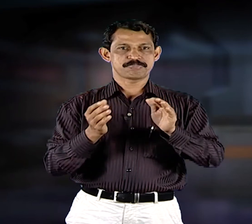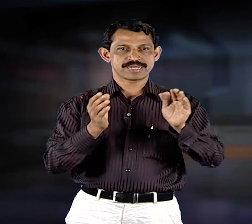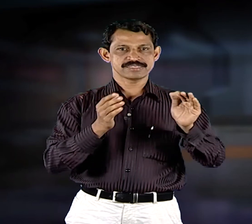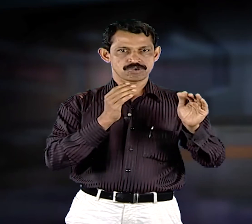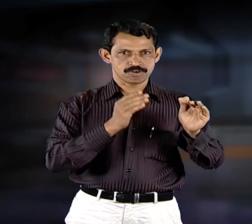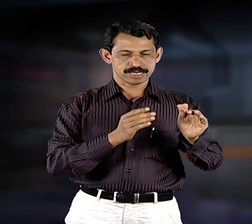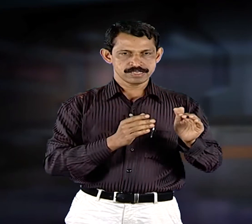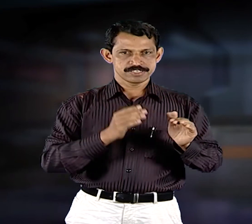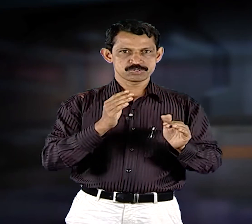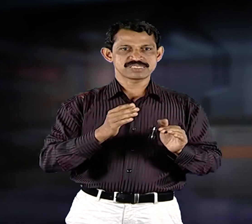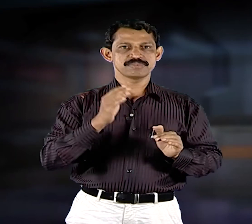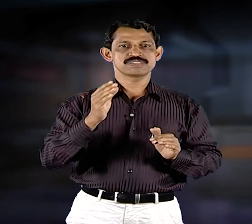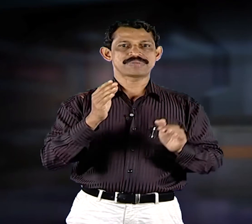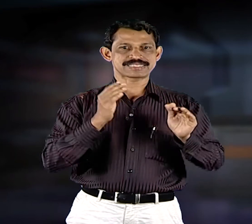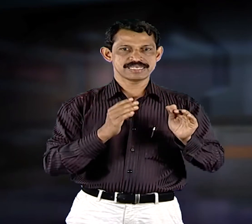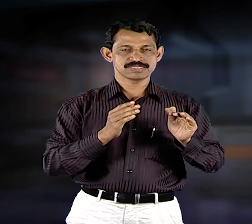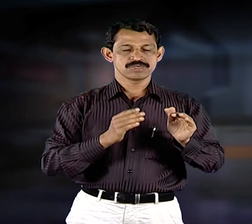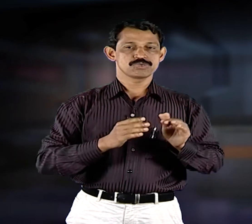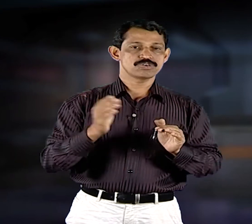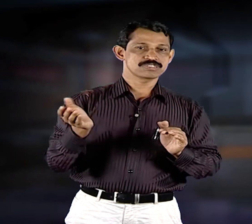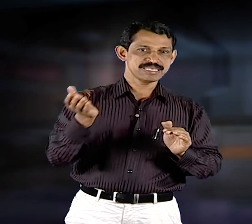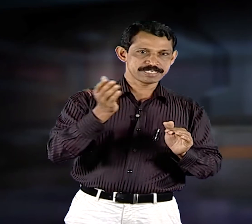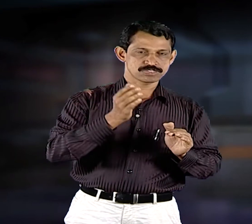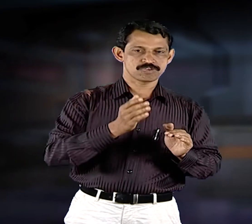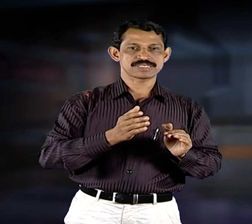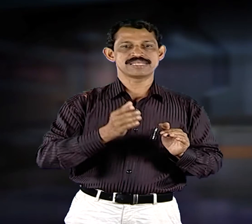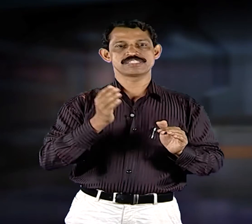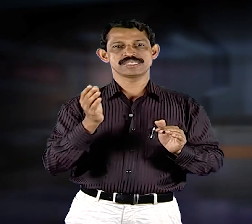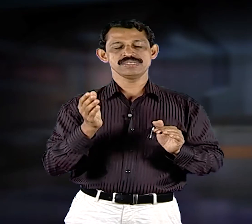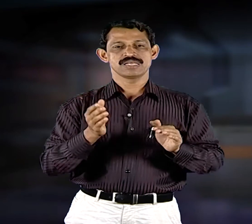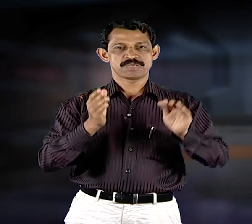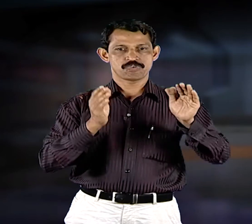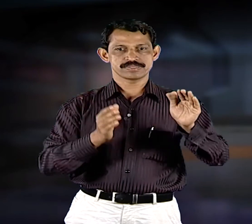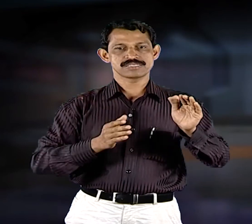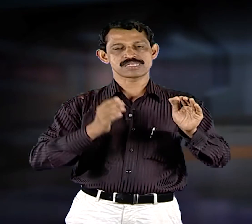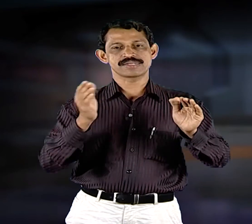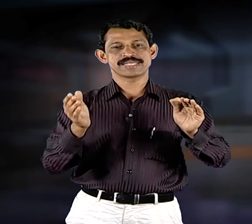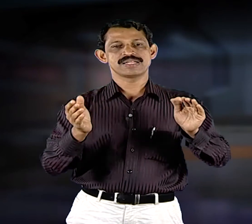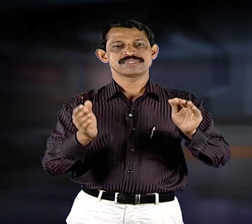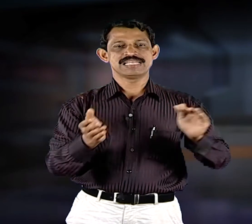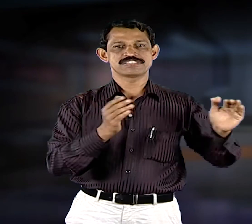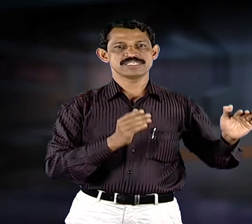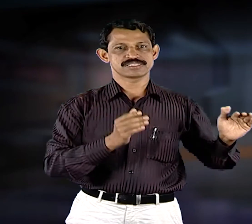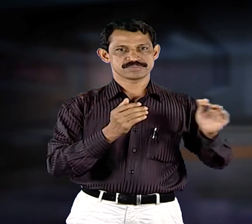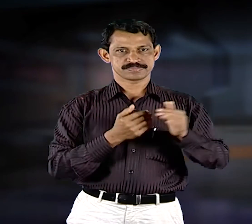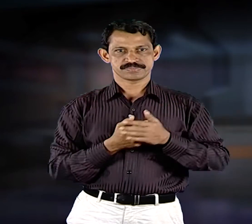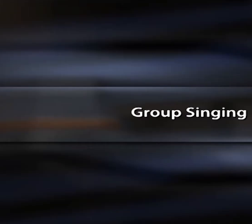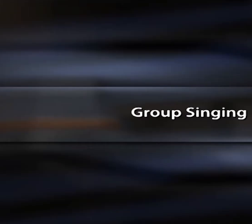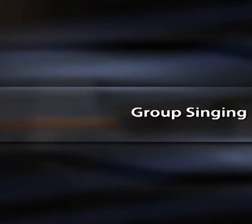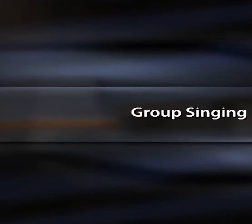is over, students must practice 2 or 3 minutes of silent sitting before they start their daily studies.